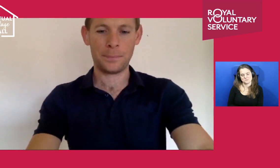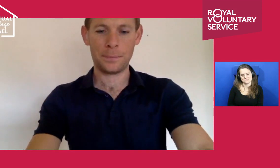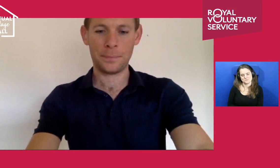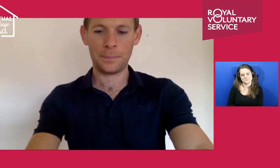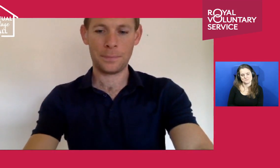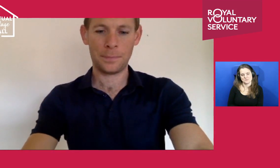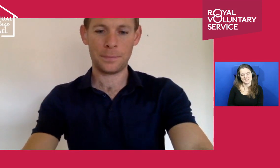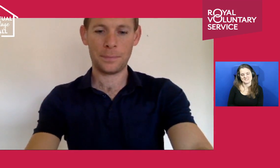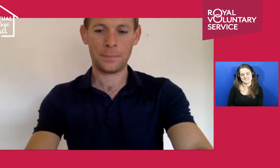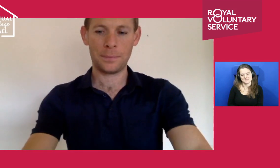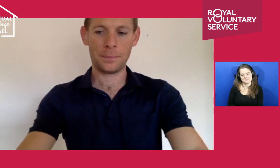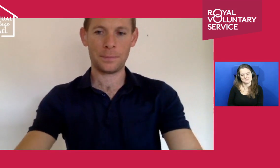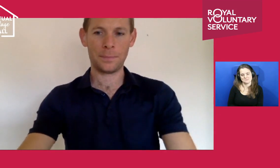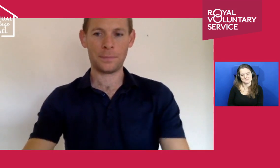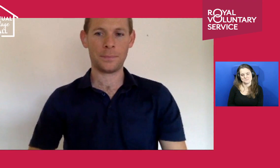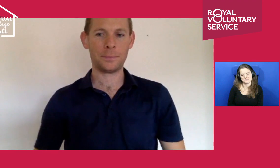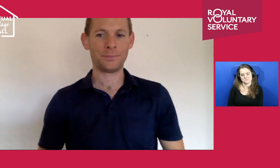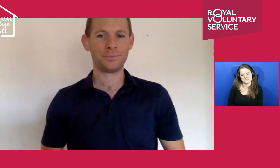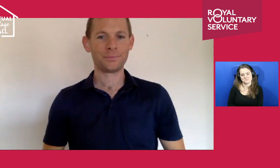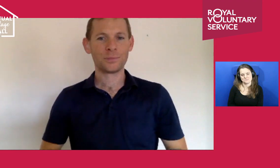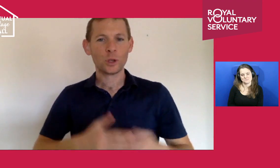So, bedtime.